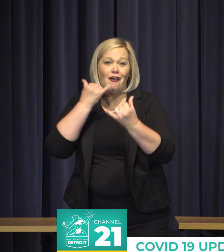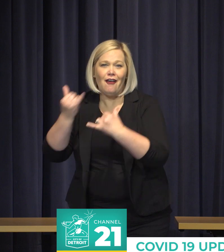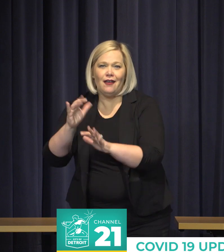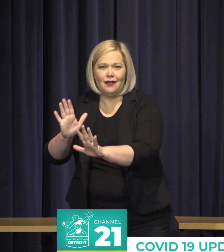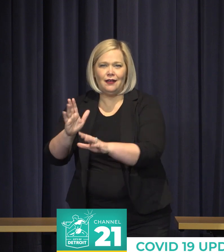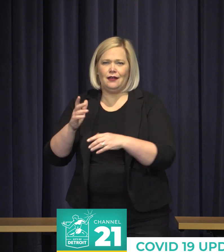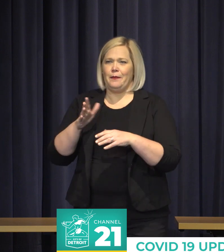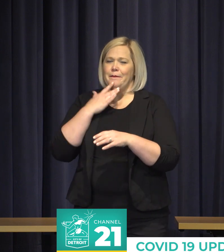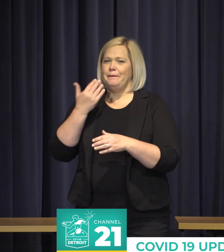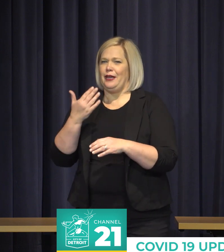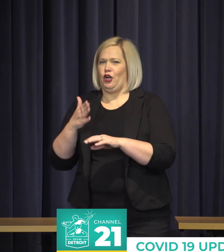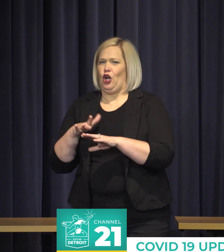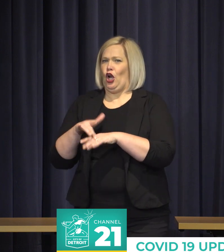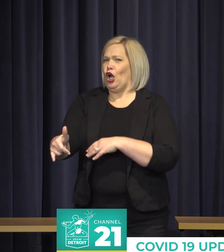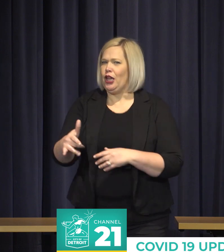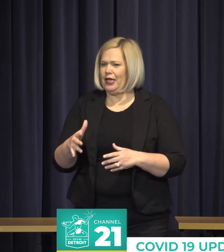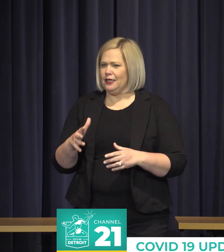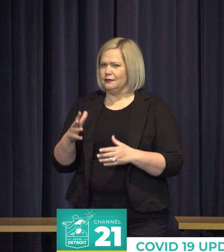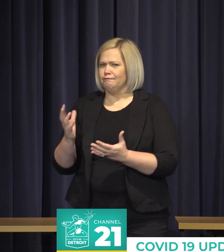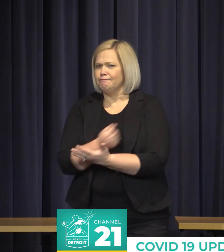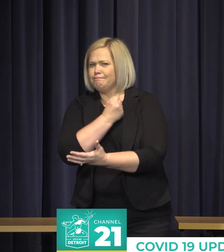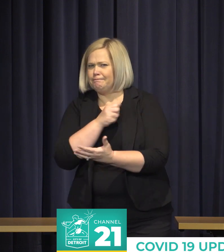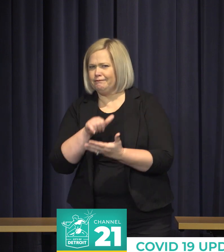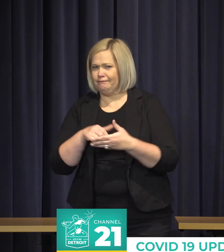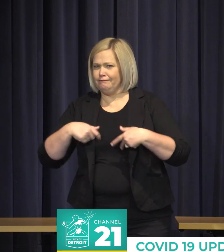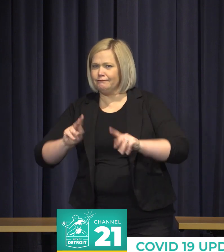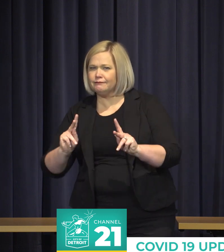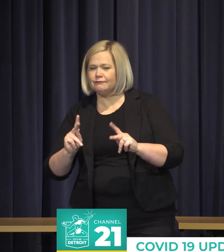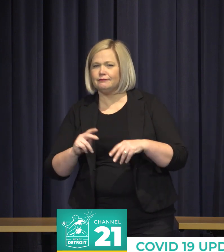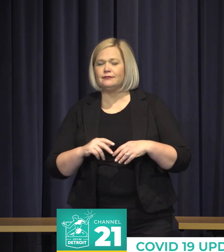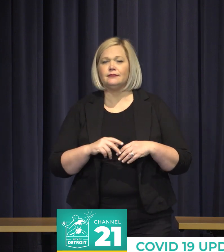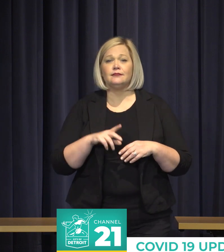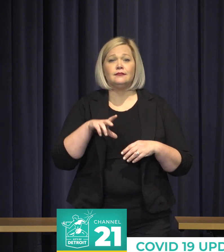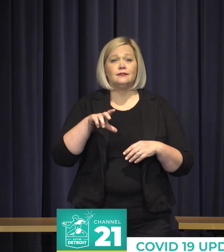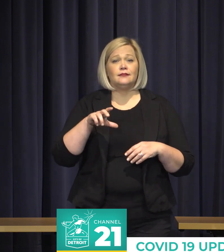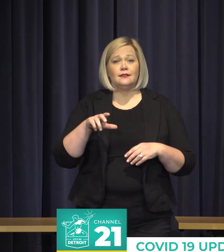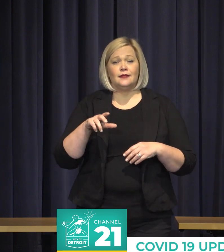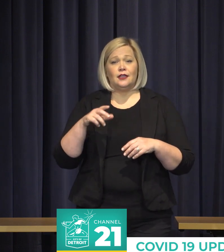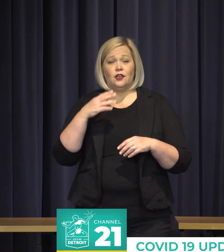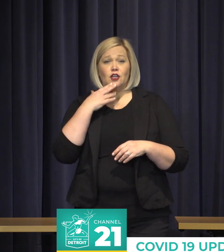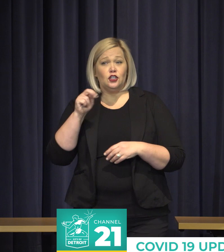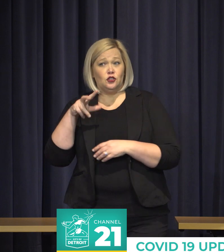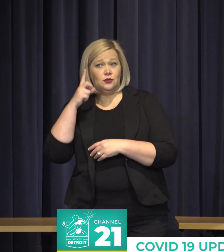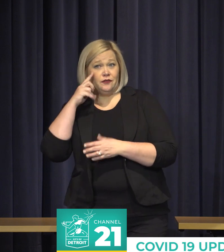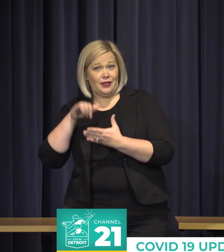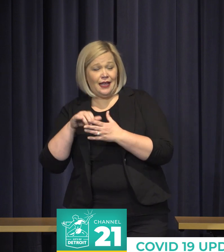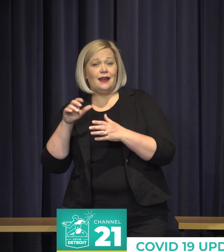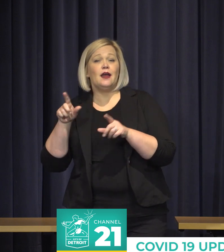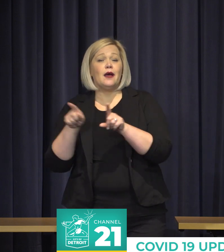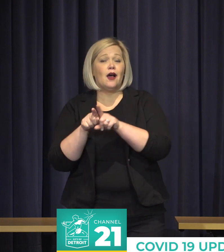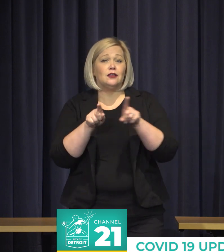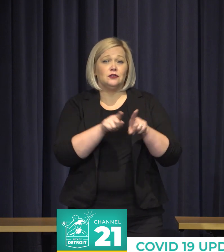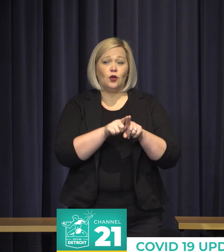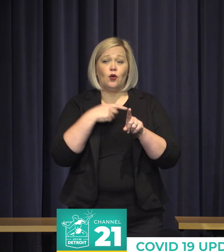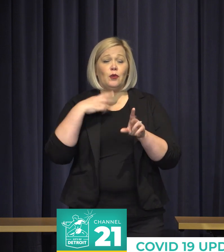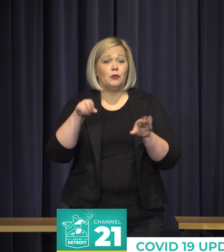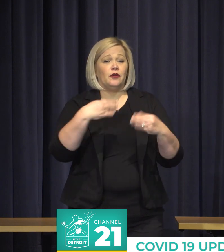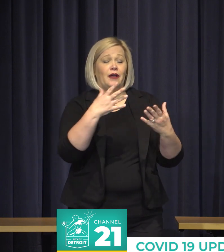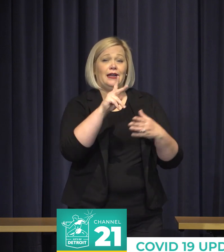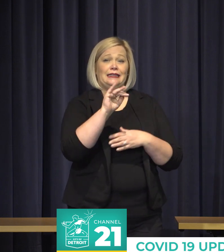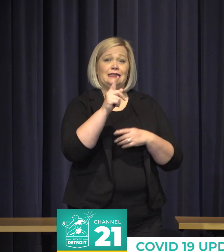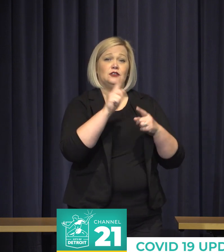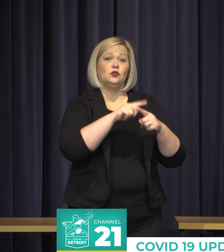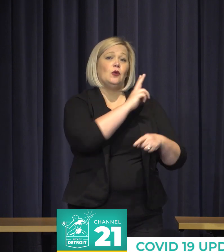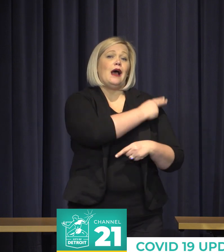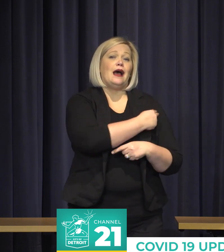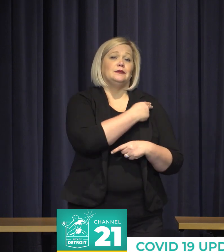them. But they were terrific. The other good news is that they will be providing kits to hospitals in southeastern